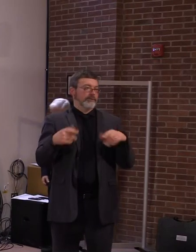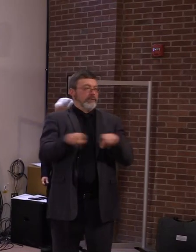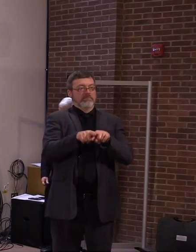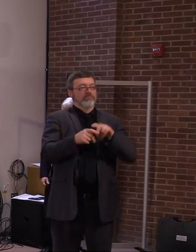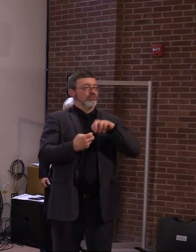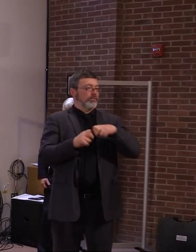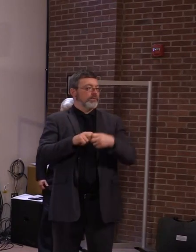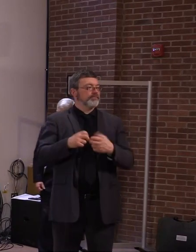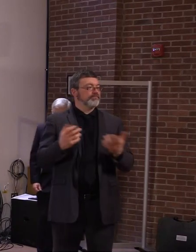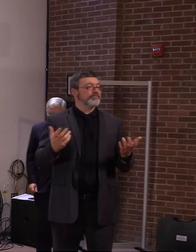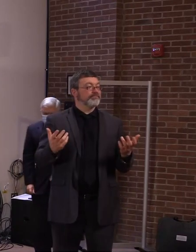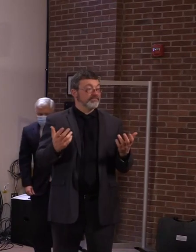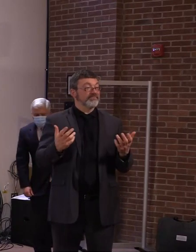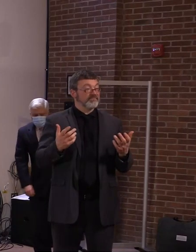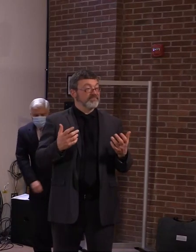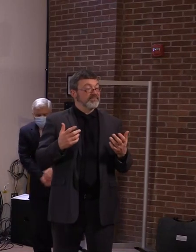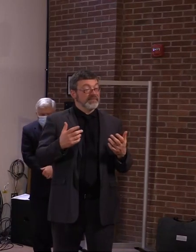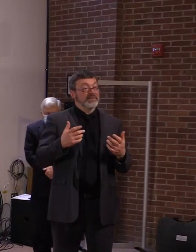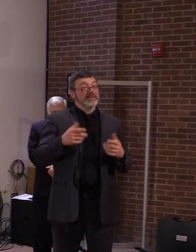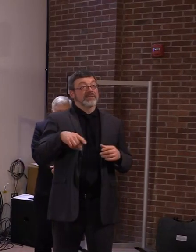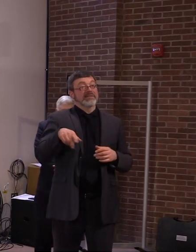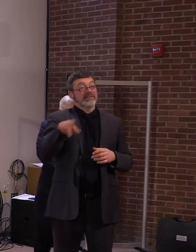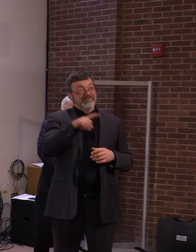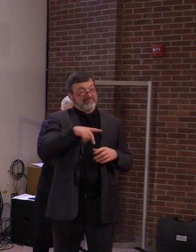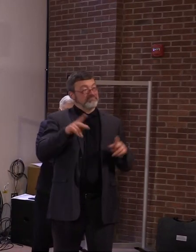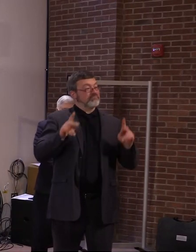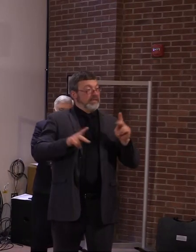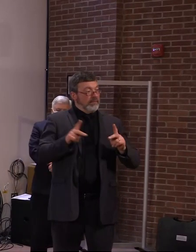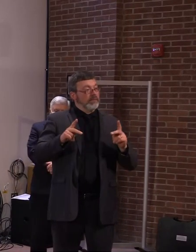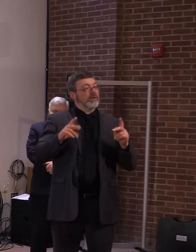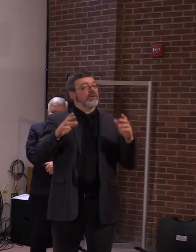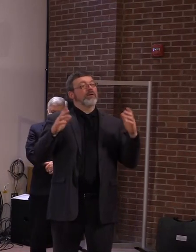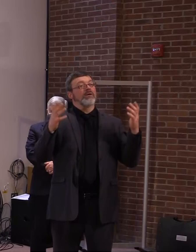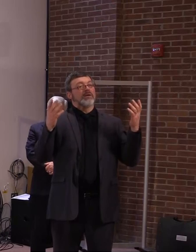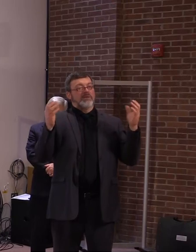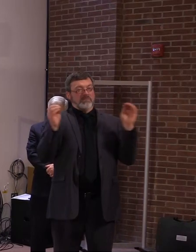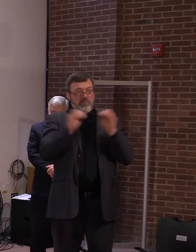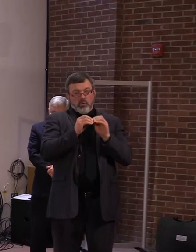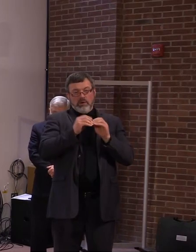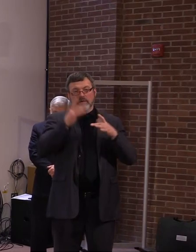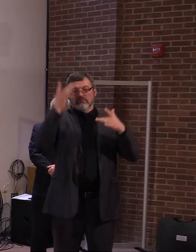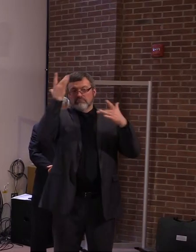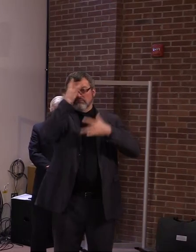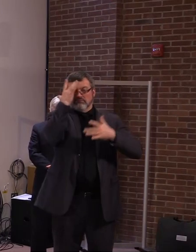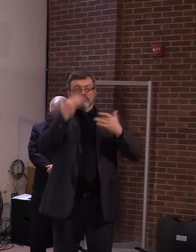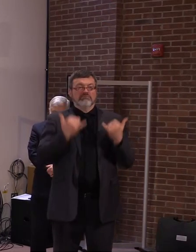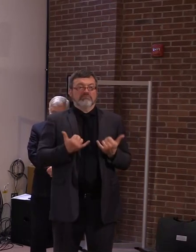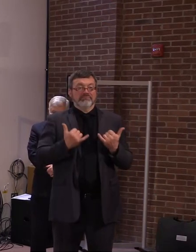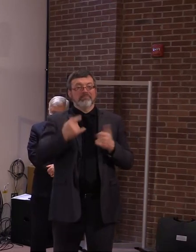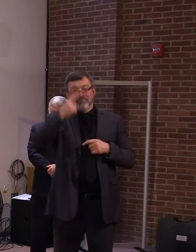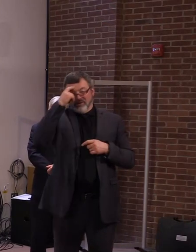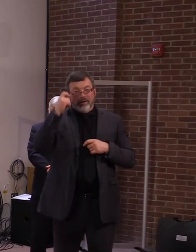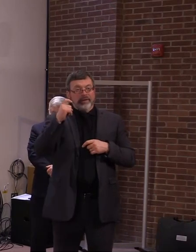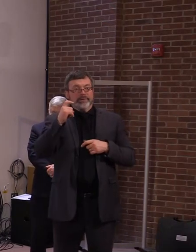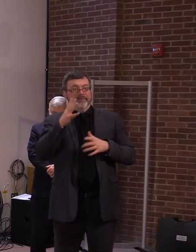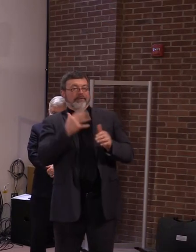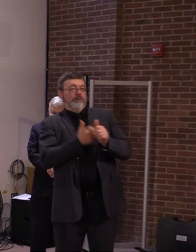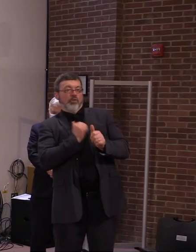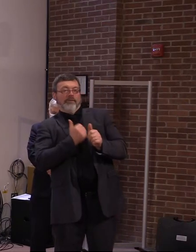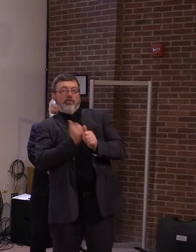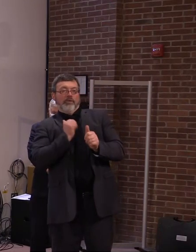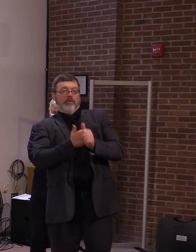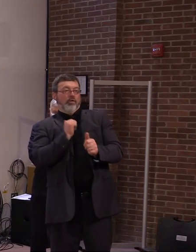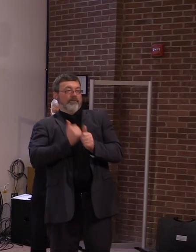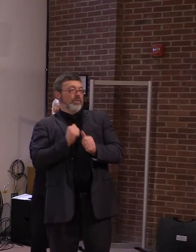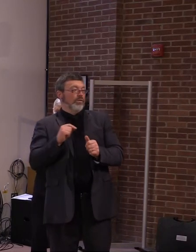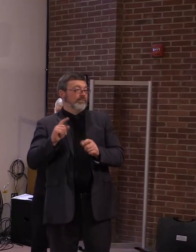recognizing important symptoms early enough on. So there's that for sure. And then there's